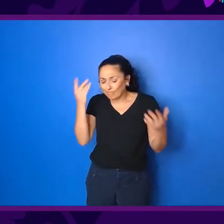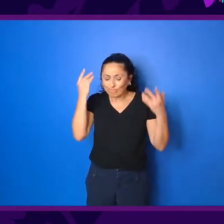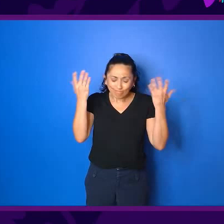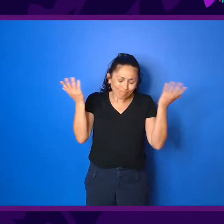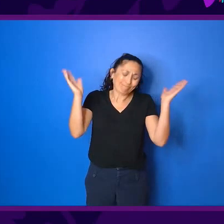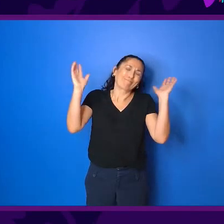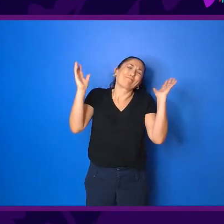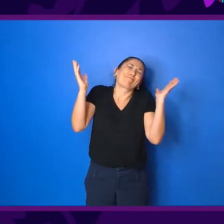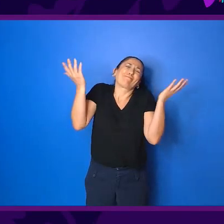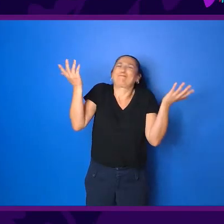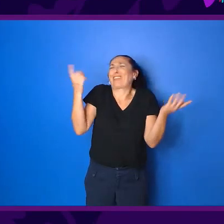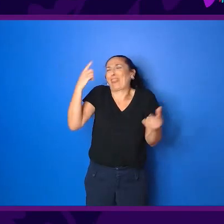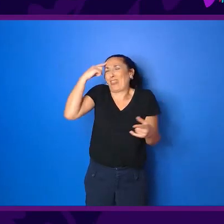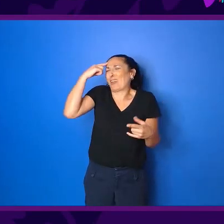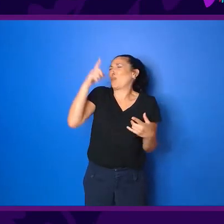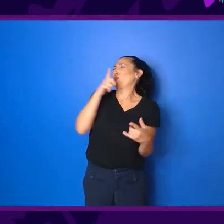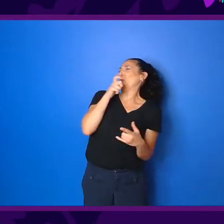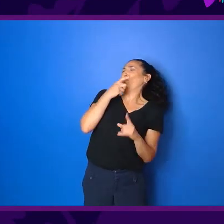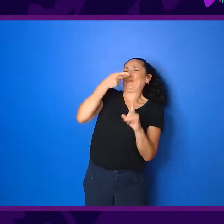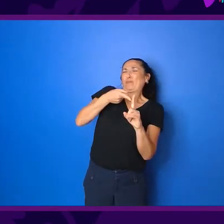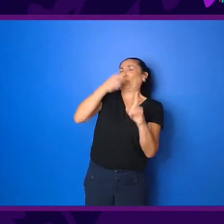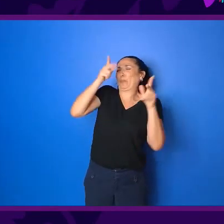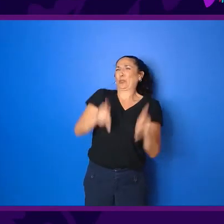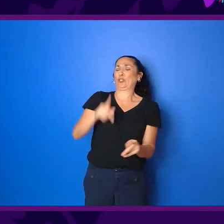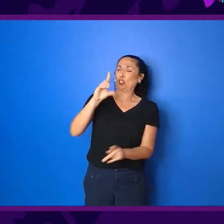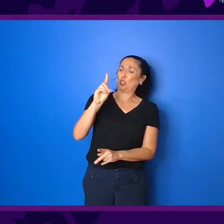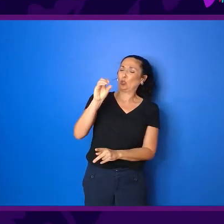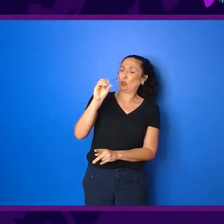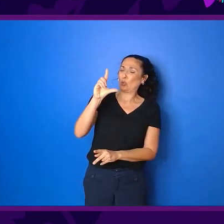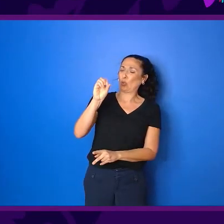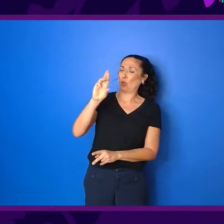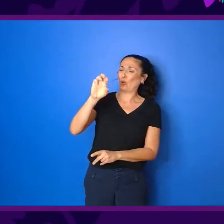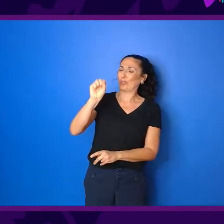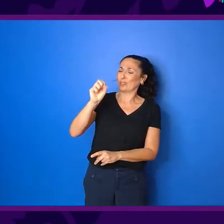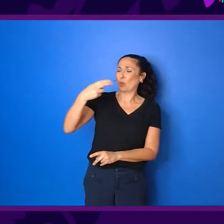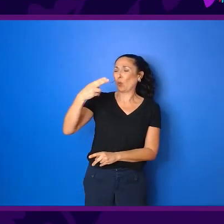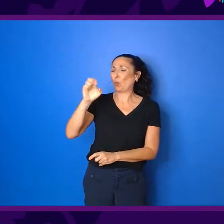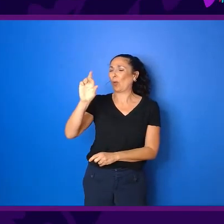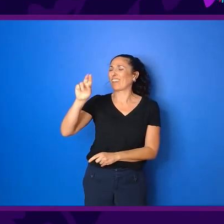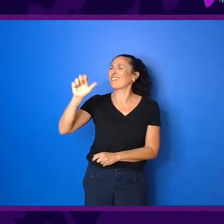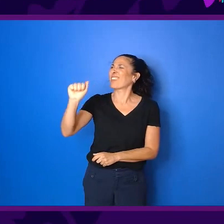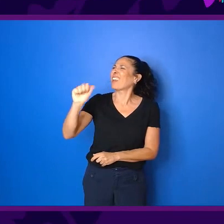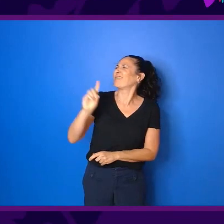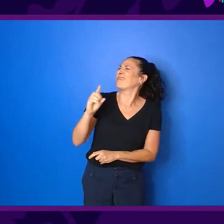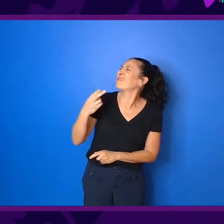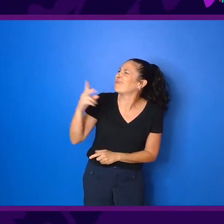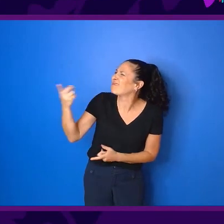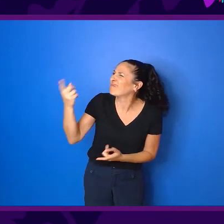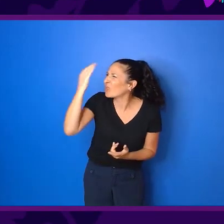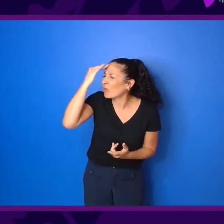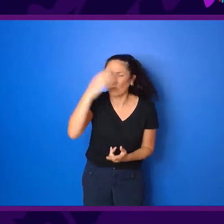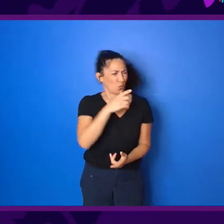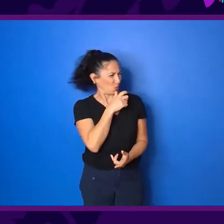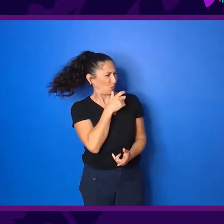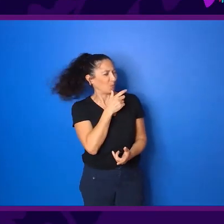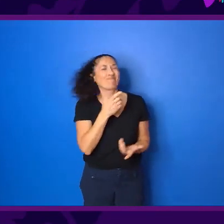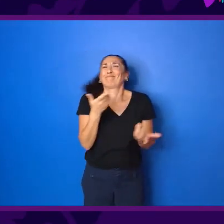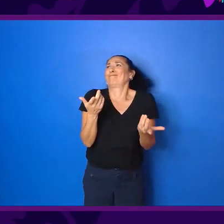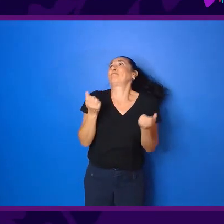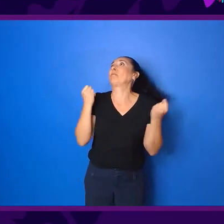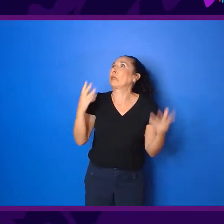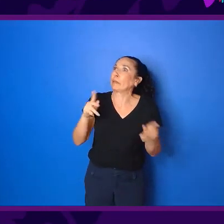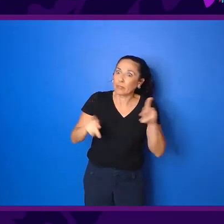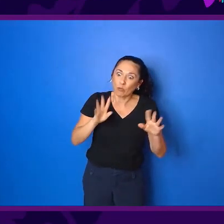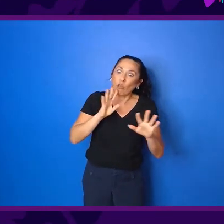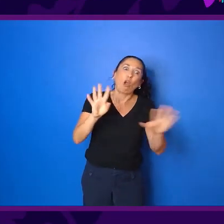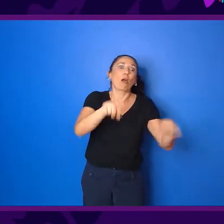Have you ever heard of Dolores Huerta? Nope. Yeah, so, like, all these people are talking about this woman, Dolores Huerta, right? So I'm